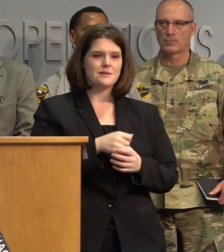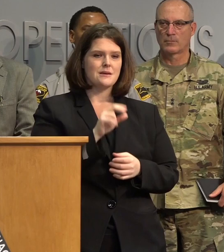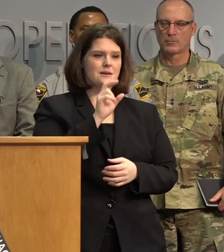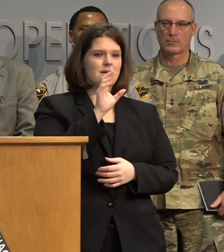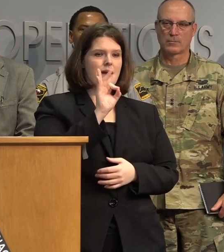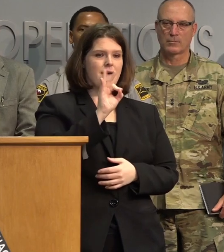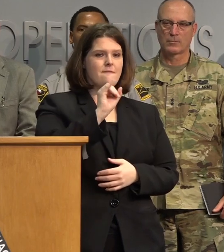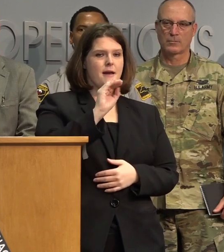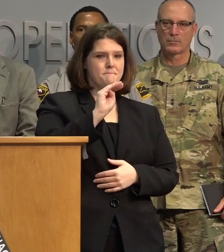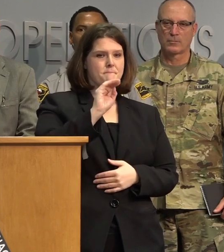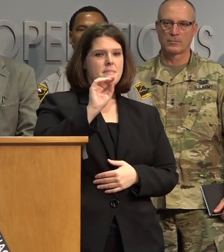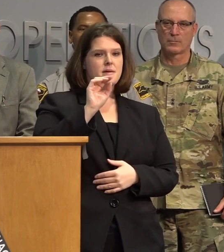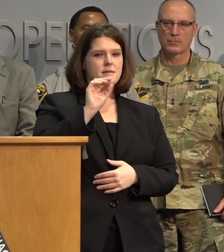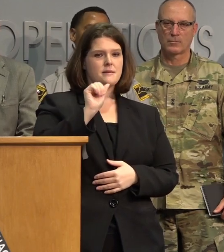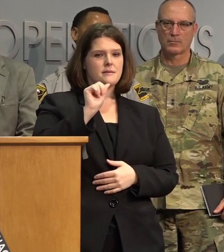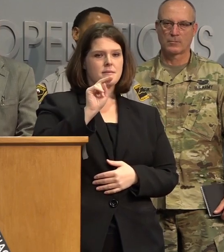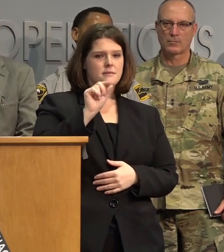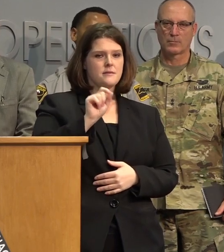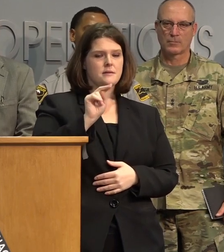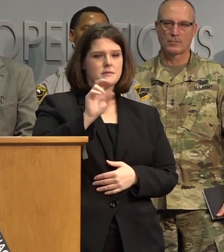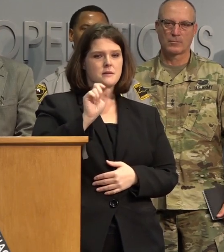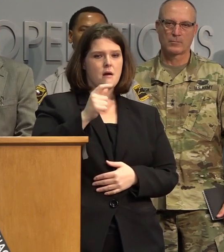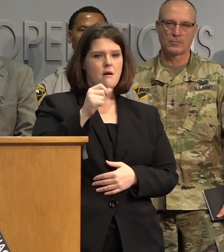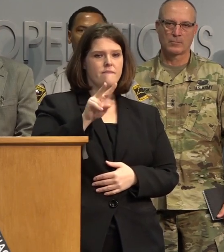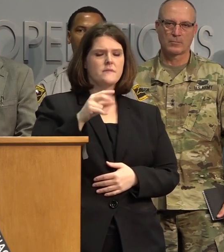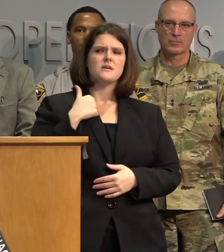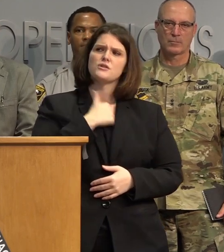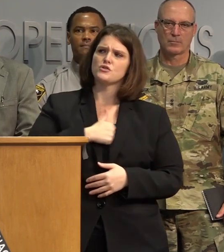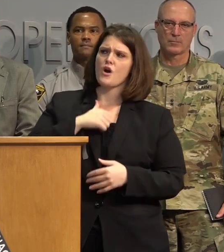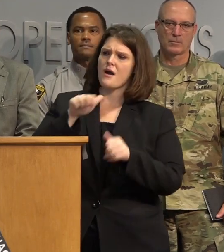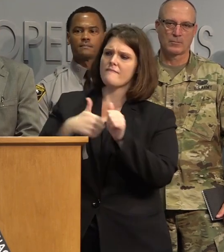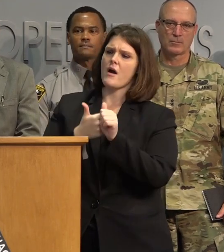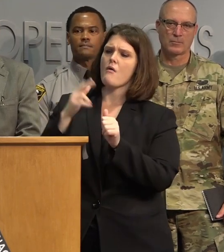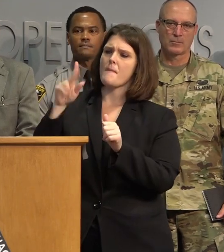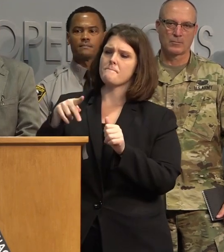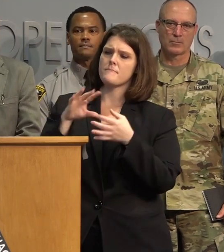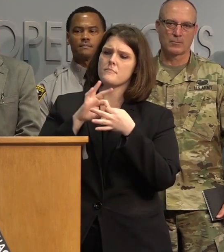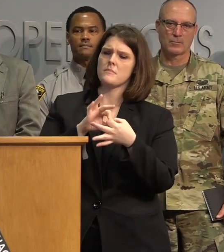fiman.nc.gov. I'm sorry, just one follow-up, particularly about